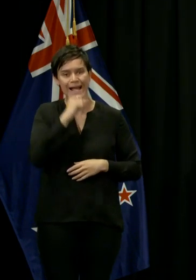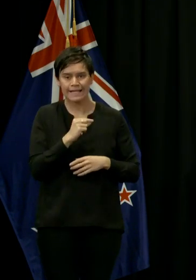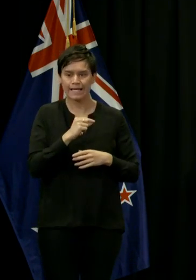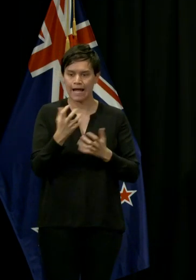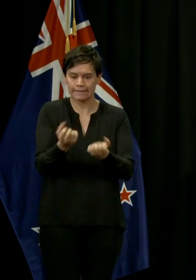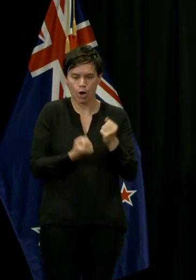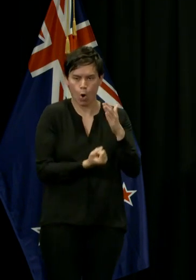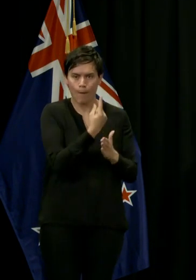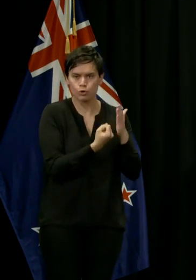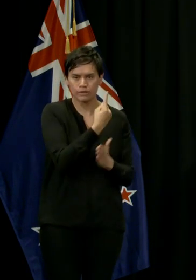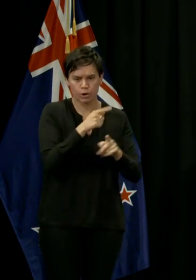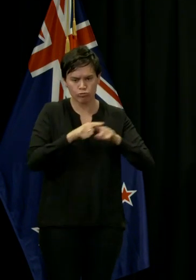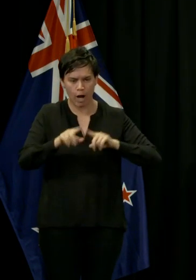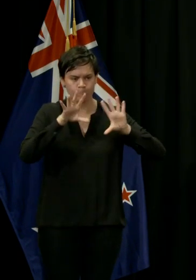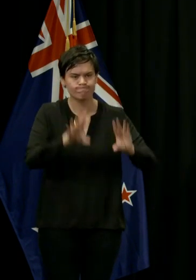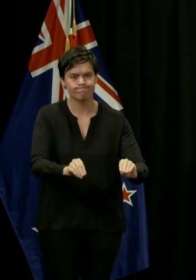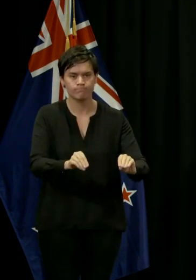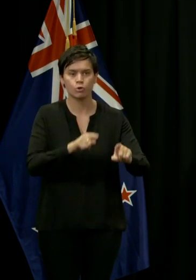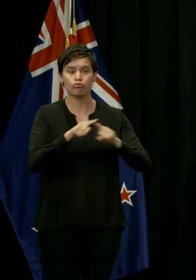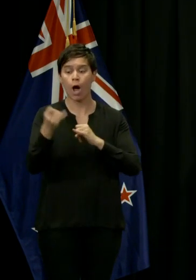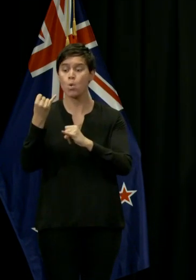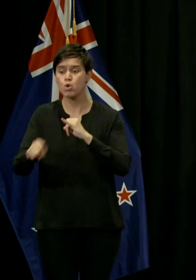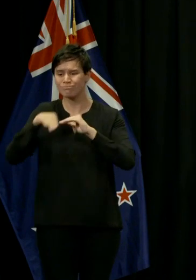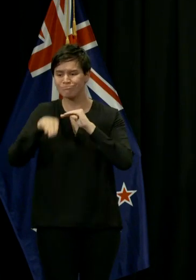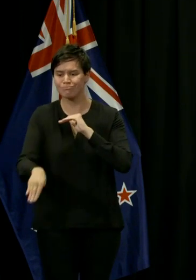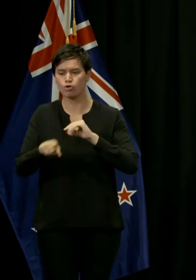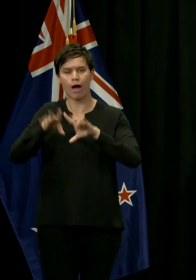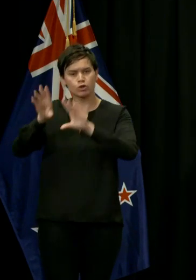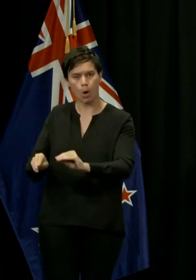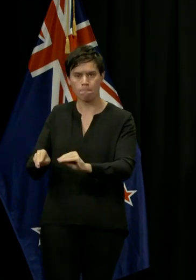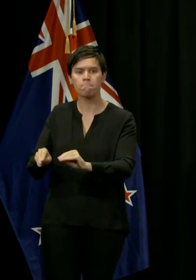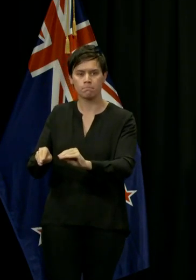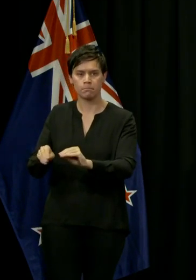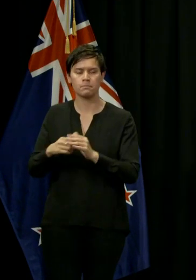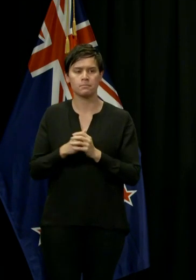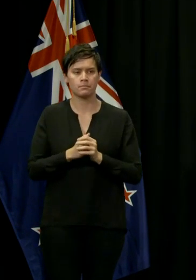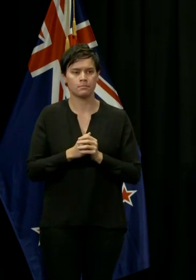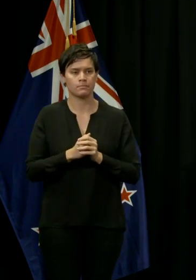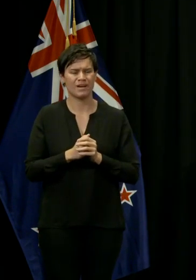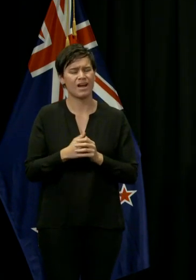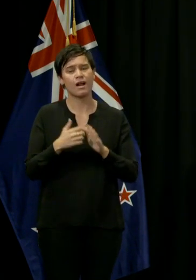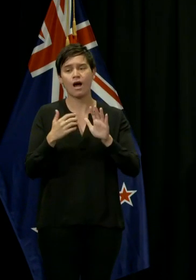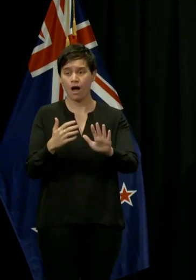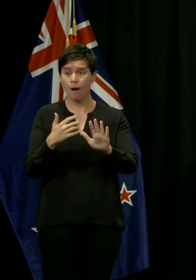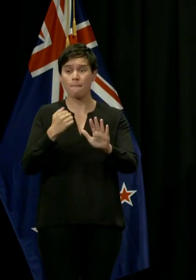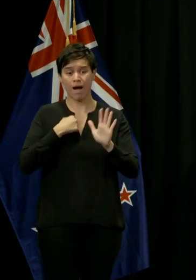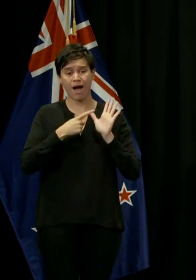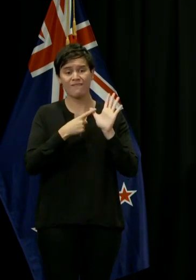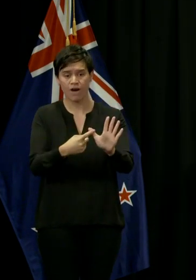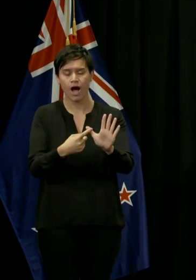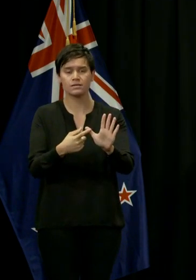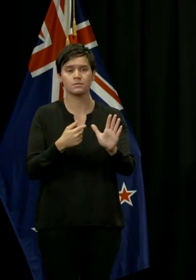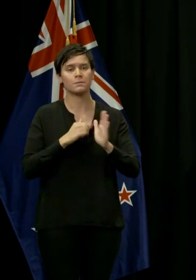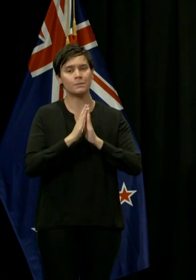the spread and to prevent the worst. I cannot stress enough the need for every New Zealander to follow the advice I've laid out for